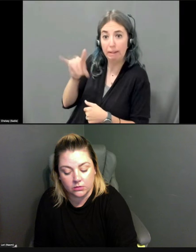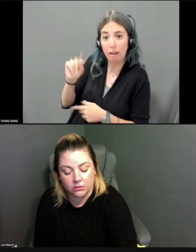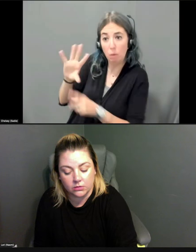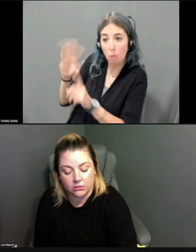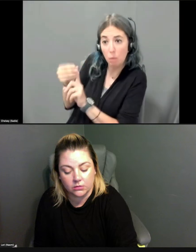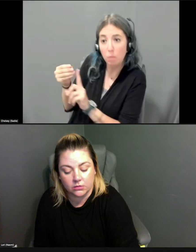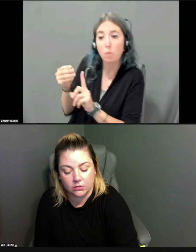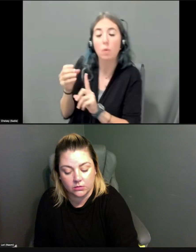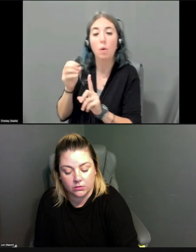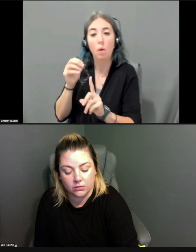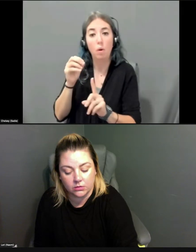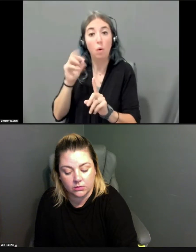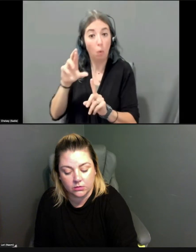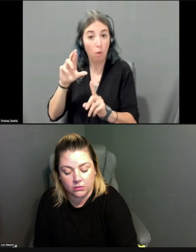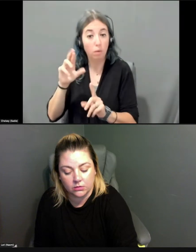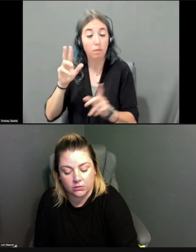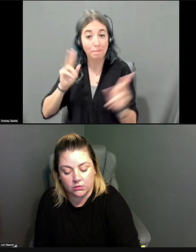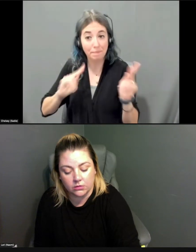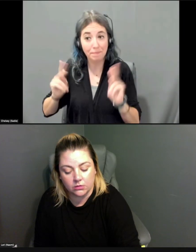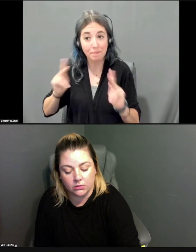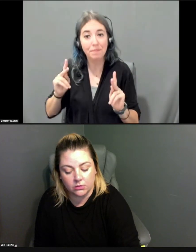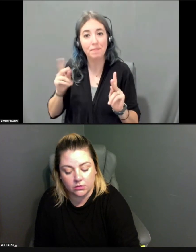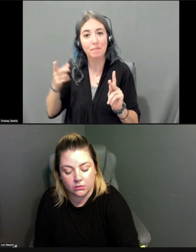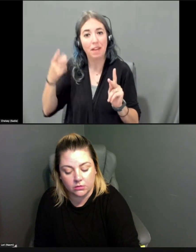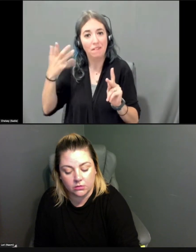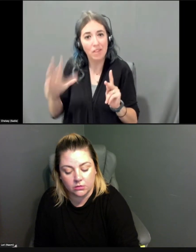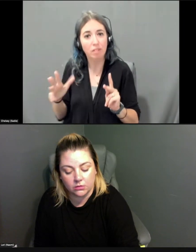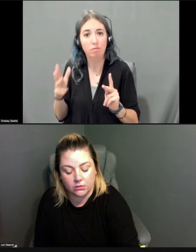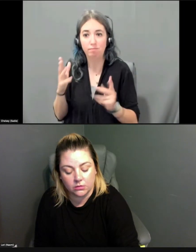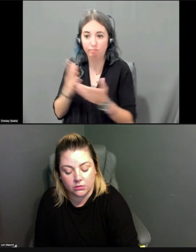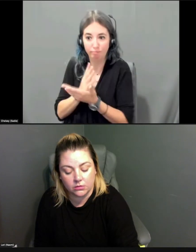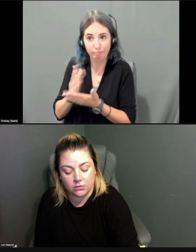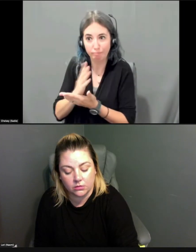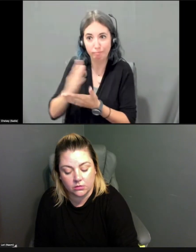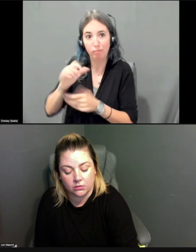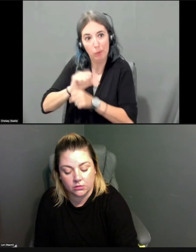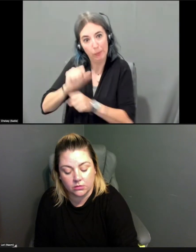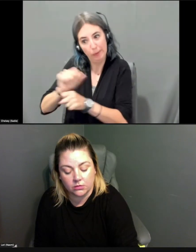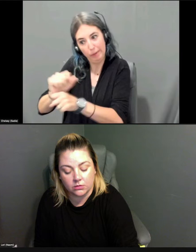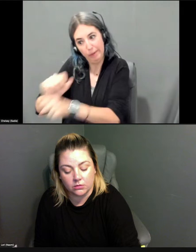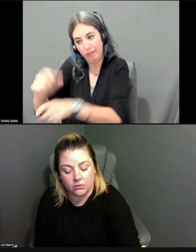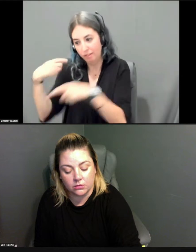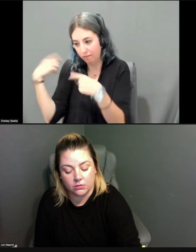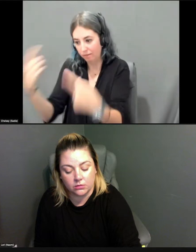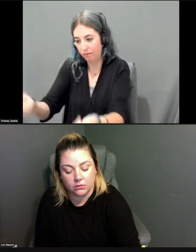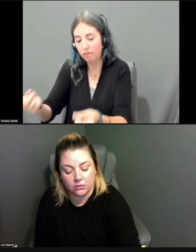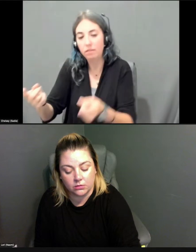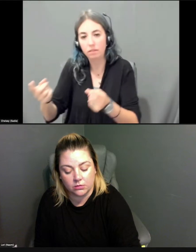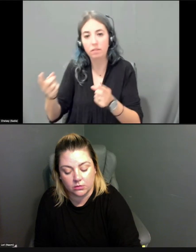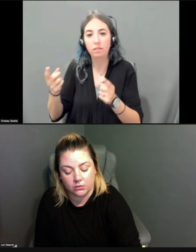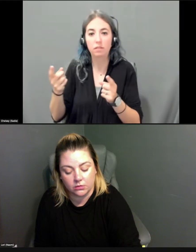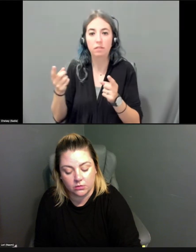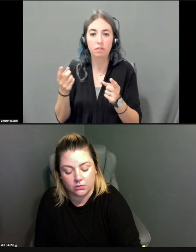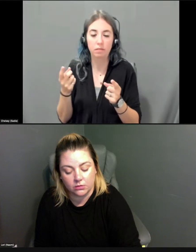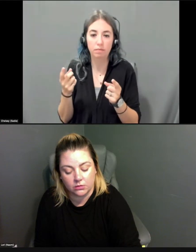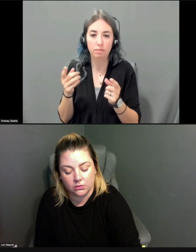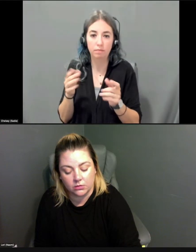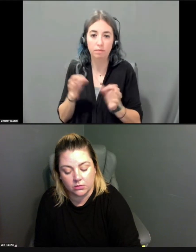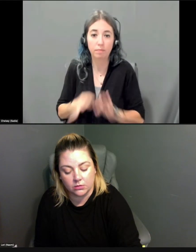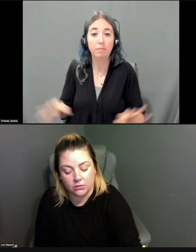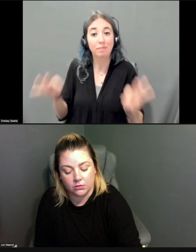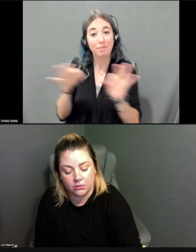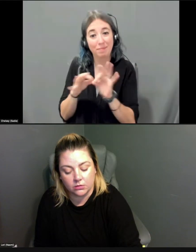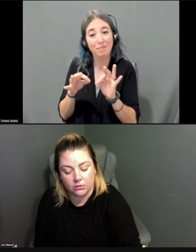doing this work for a while, clarifying that the alternative is being